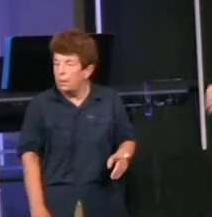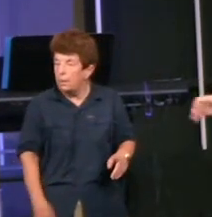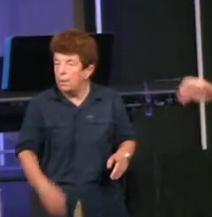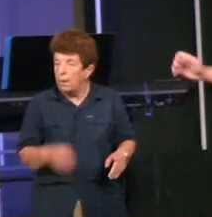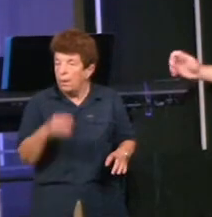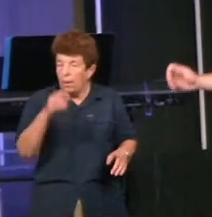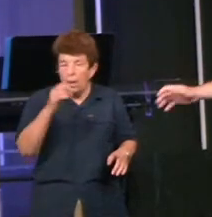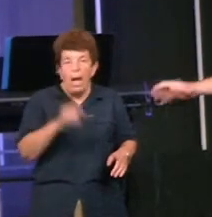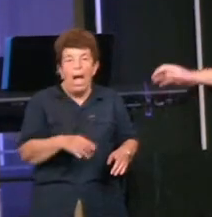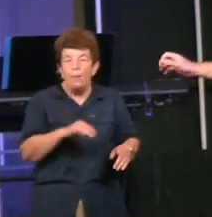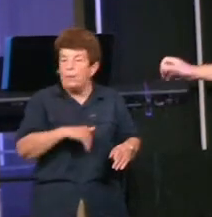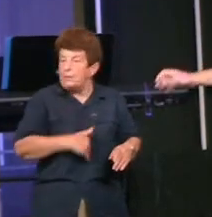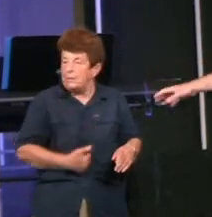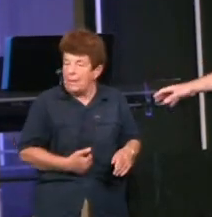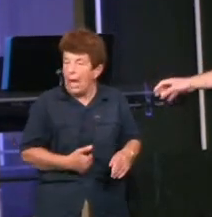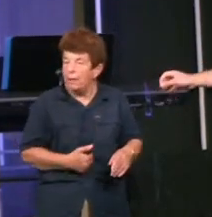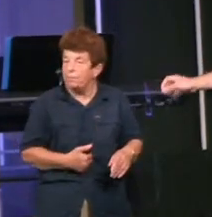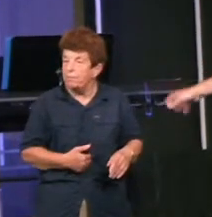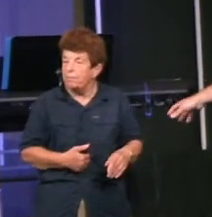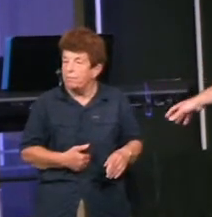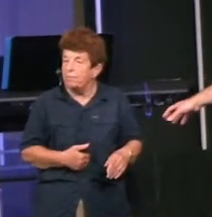and we begin to starve.